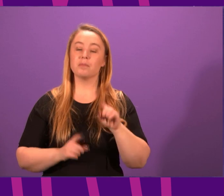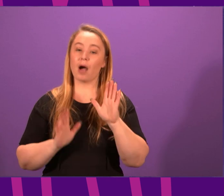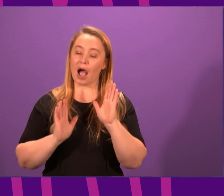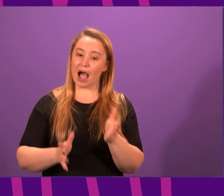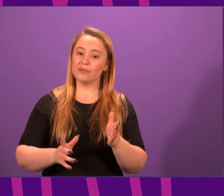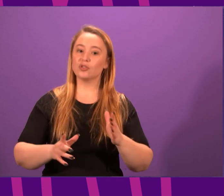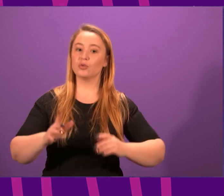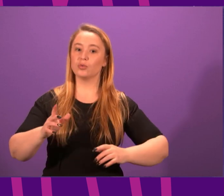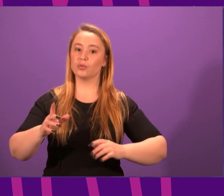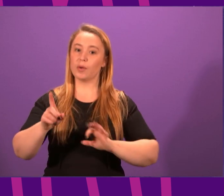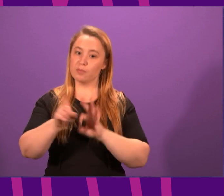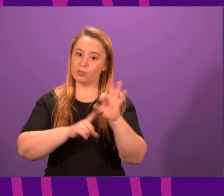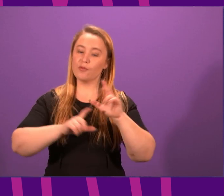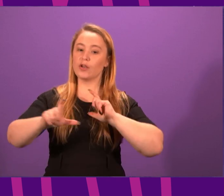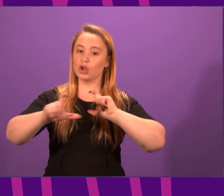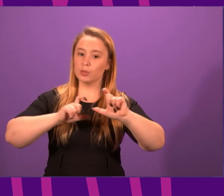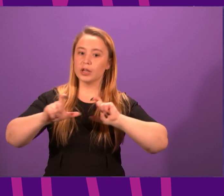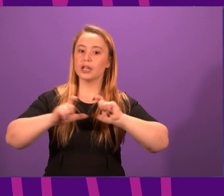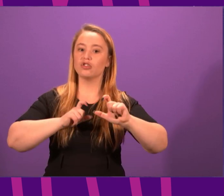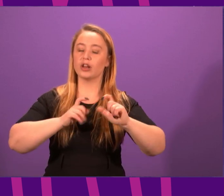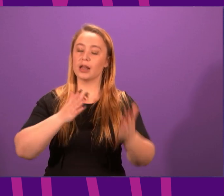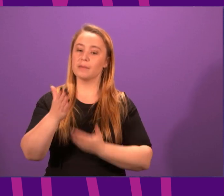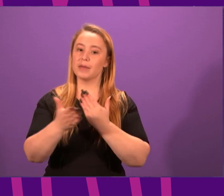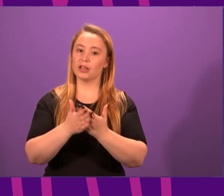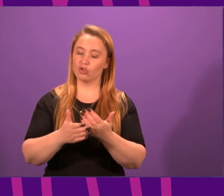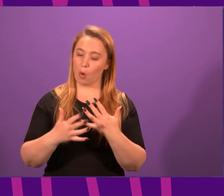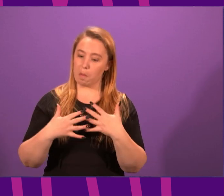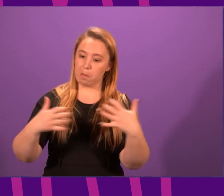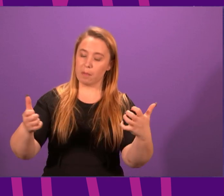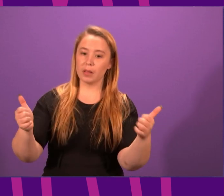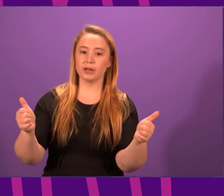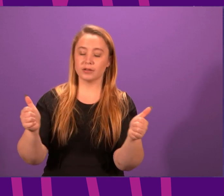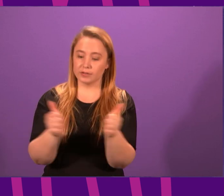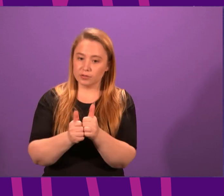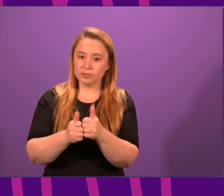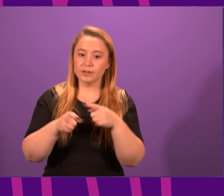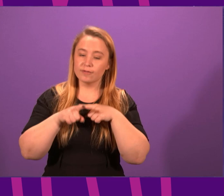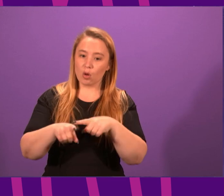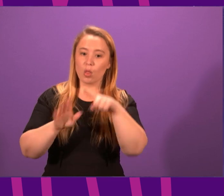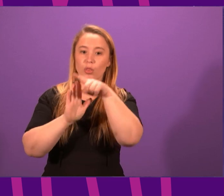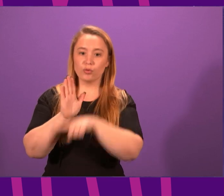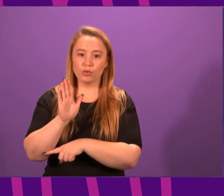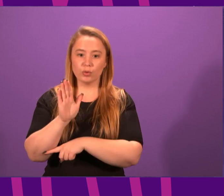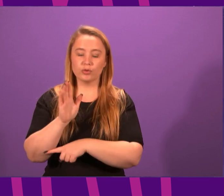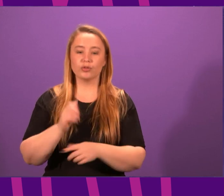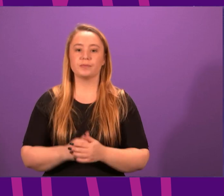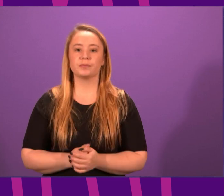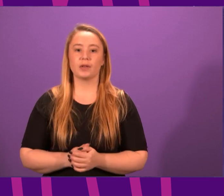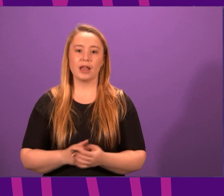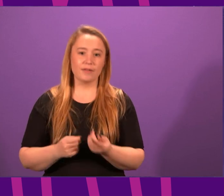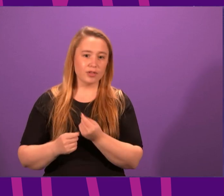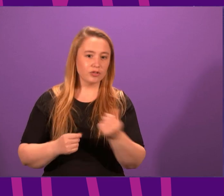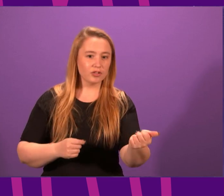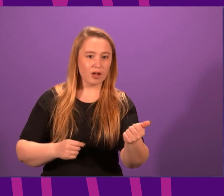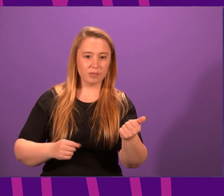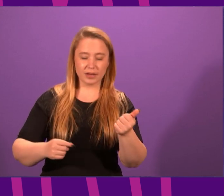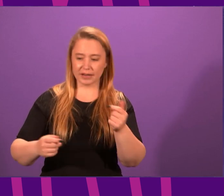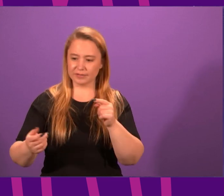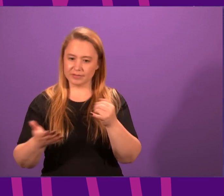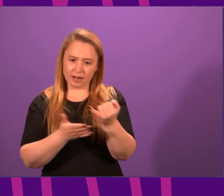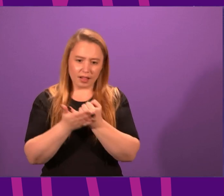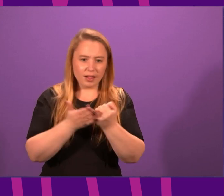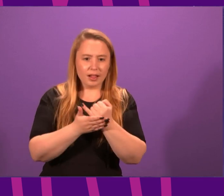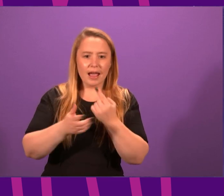confidence, we've got to maintain public support, and as the restrictions get more complicated and there is some perceived contradictions or inconsistencies, that does